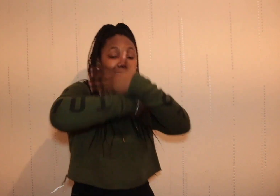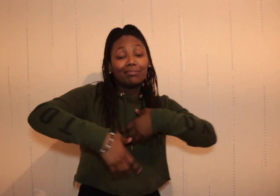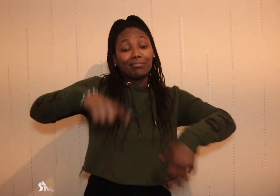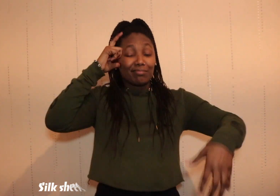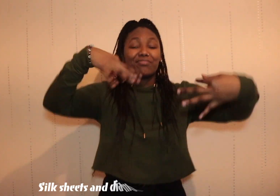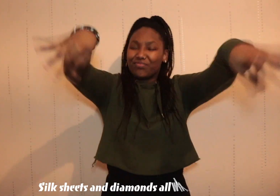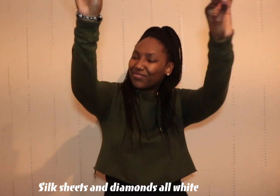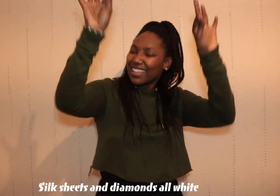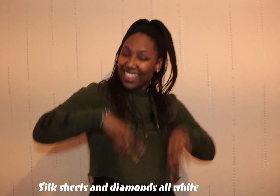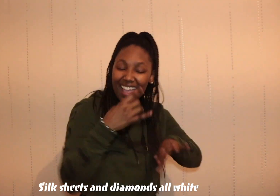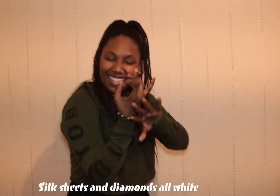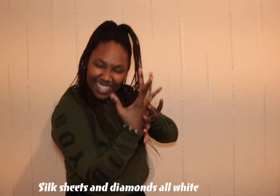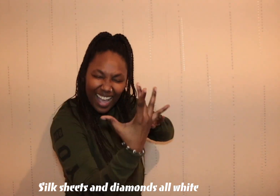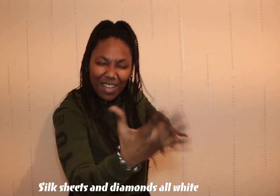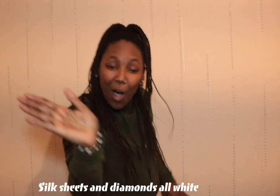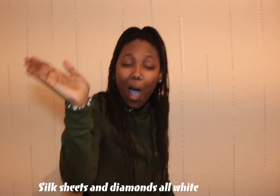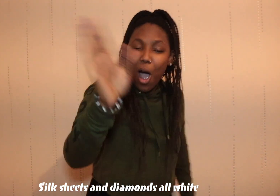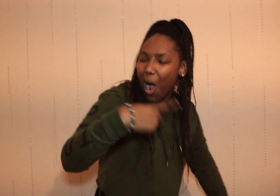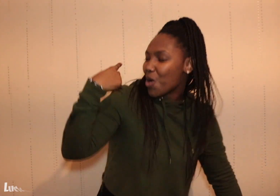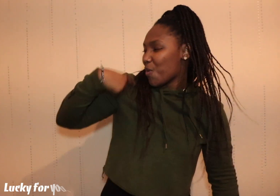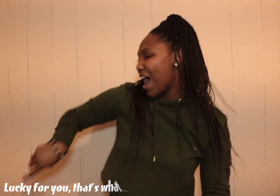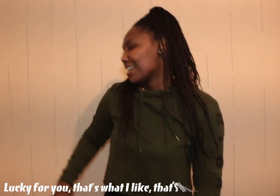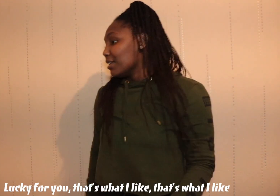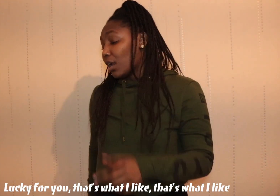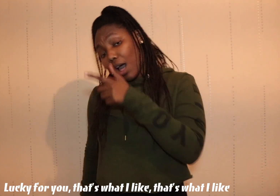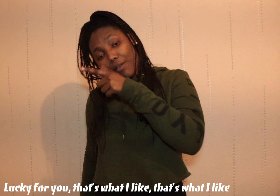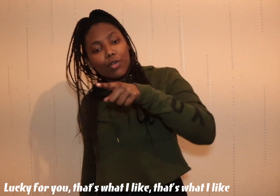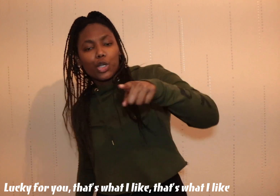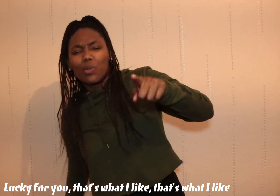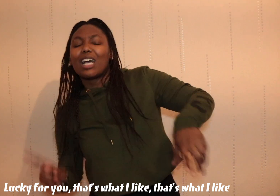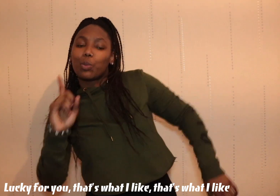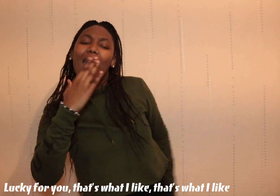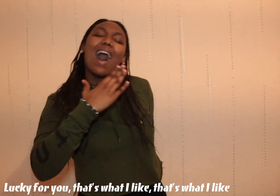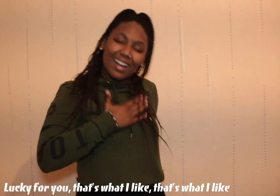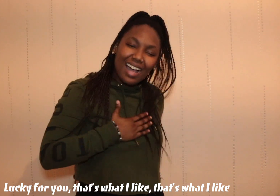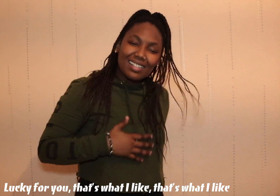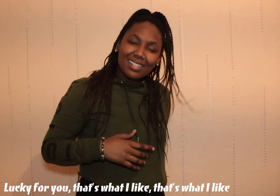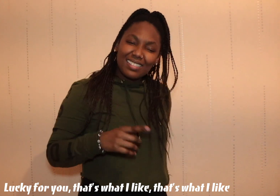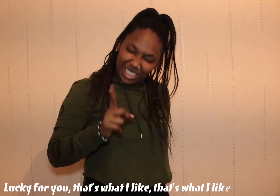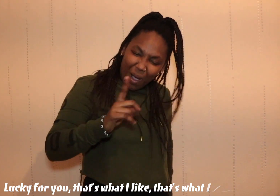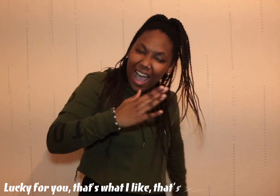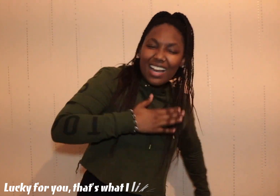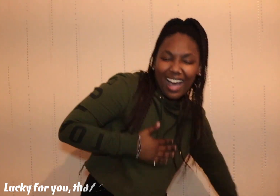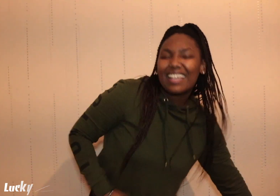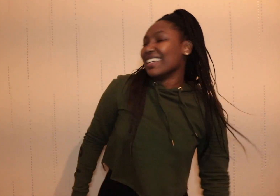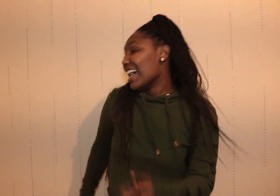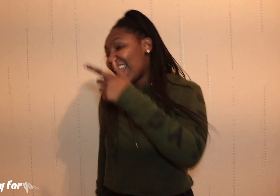Sound sheets and diamonds all white Lucky for you, that's what I like That's what I like Lucky